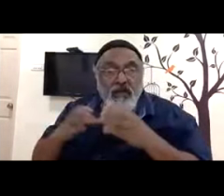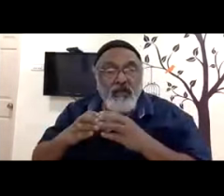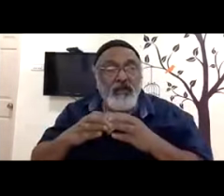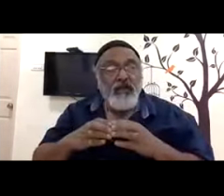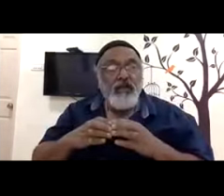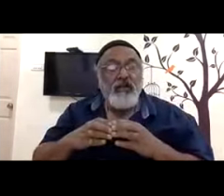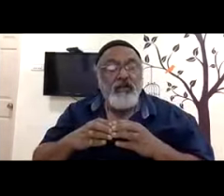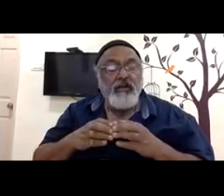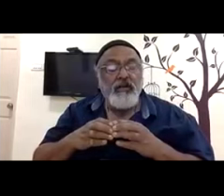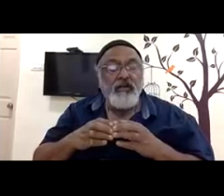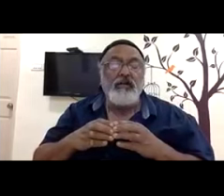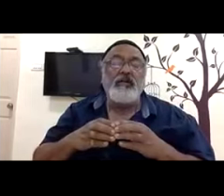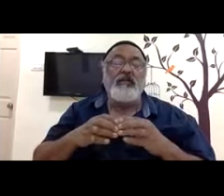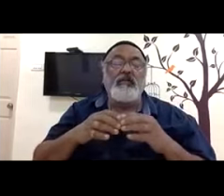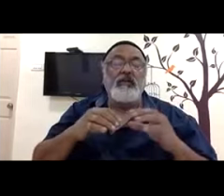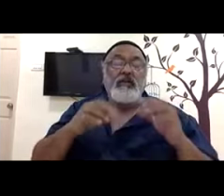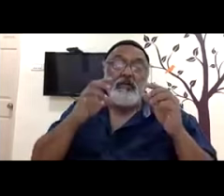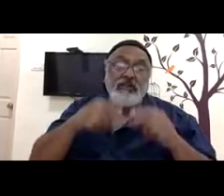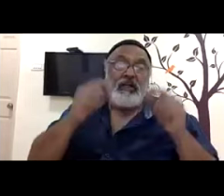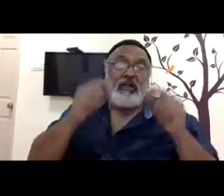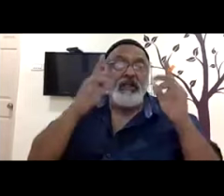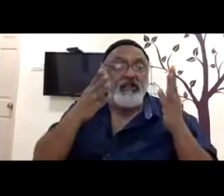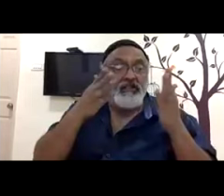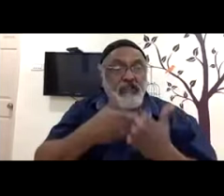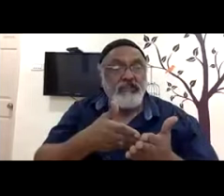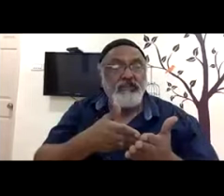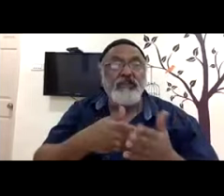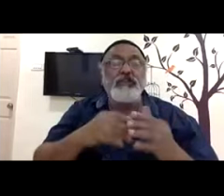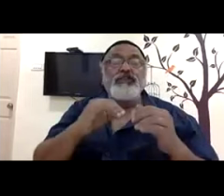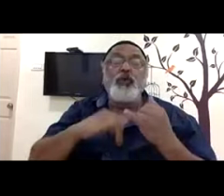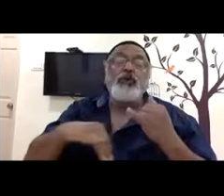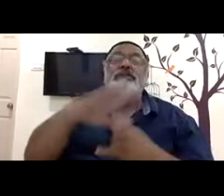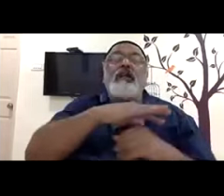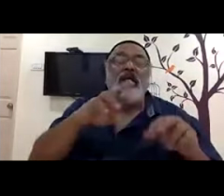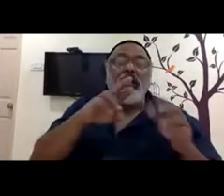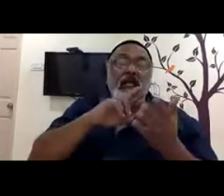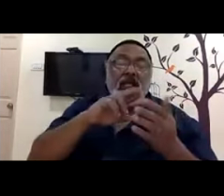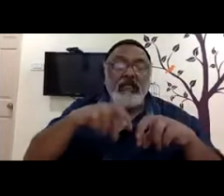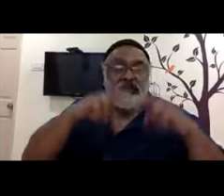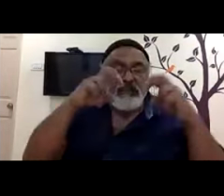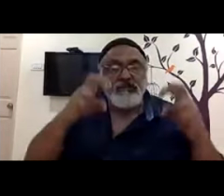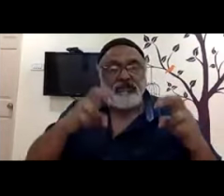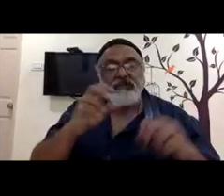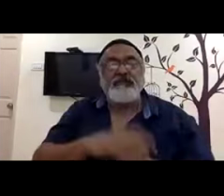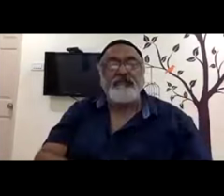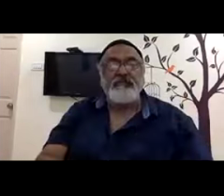hope it's clear. If there are any questions for now, please let me know.